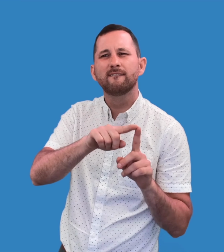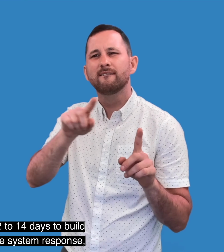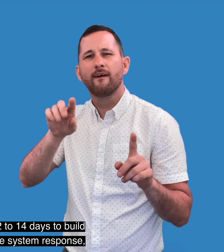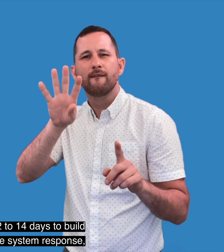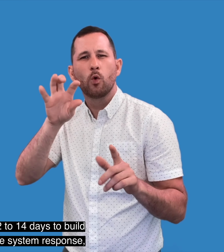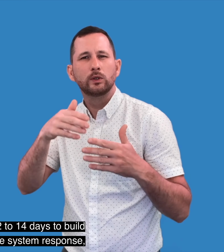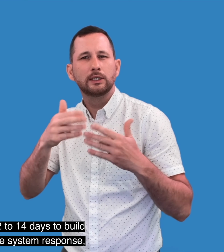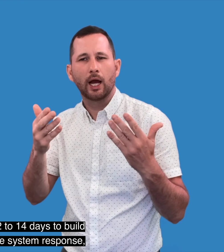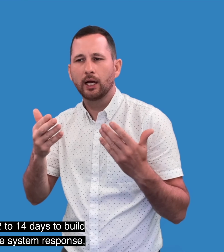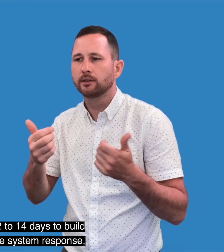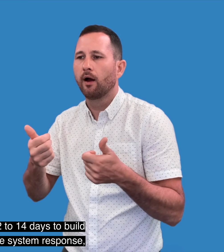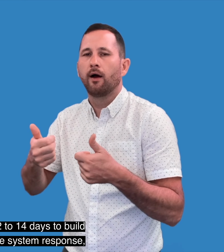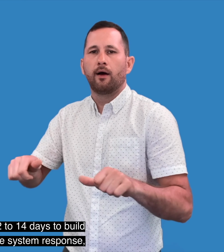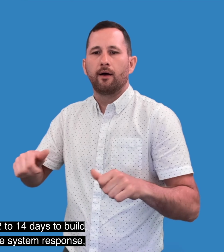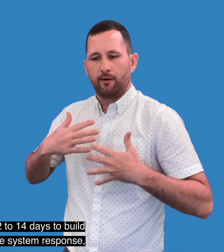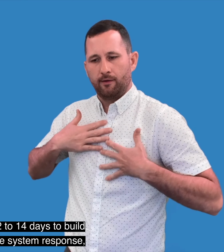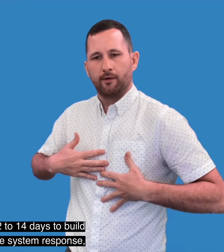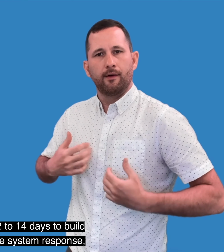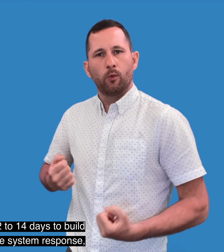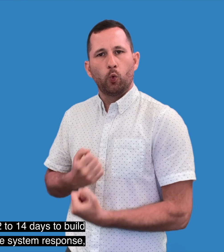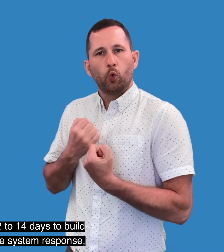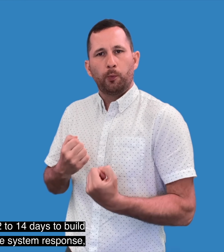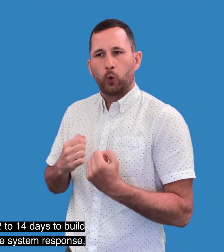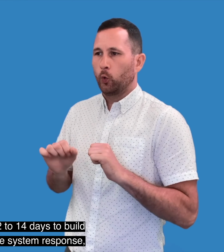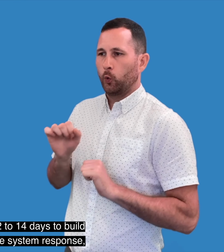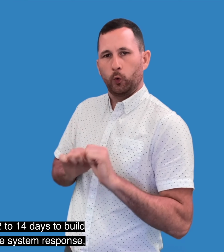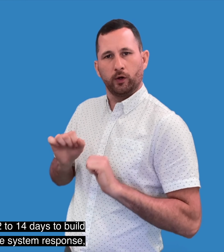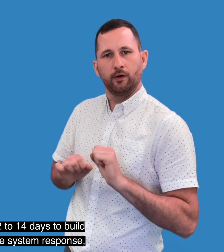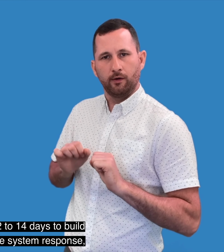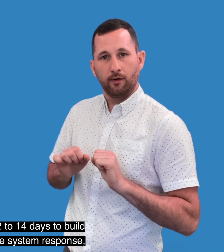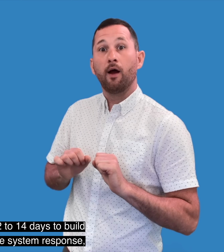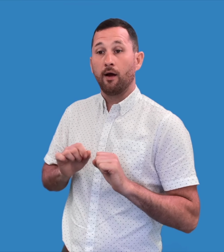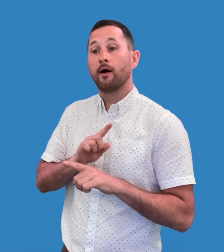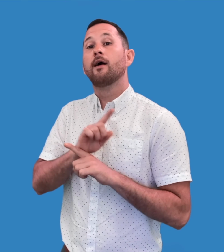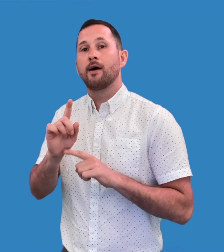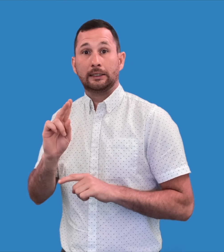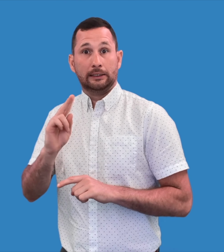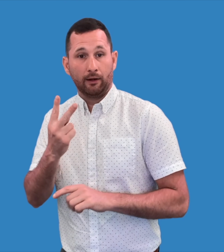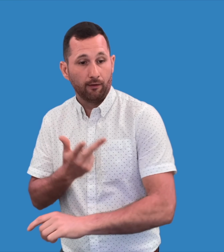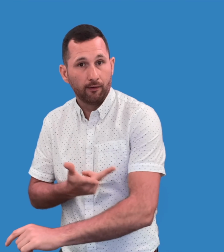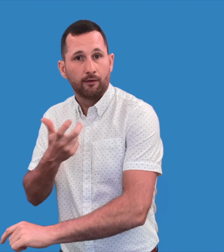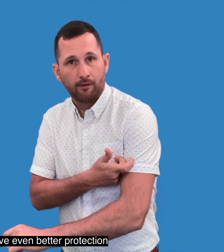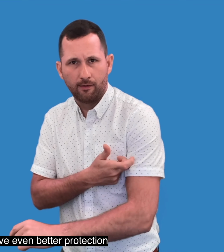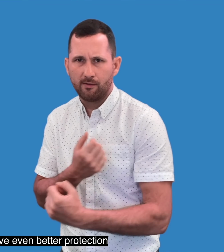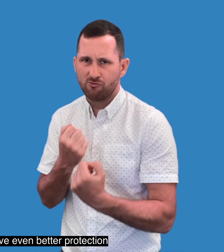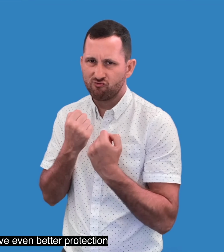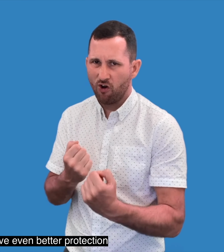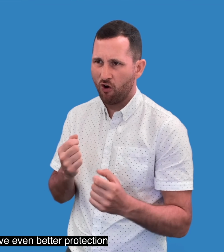It takes 12 to 14 days to build an immune system response, and you will have an